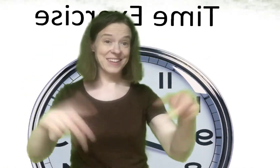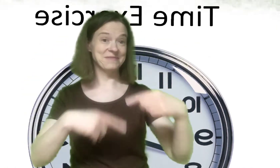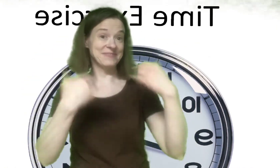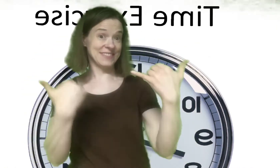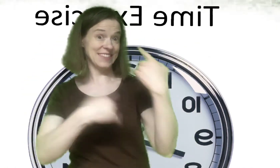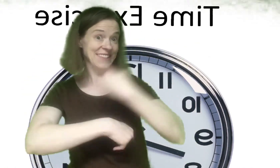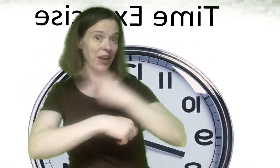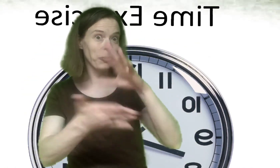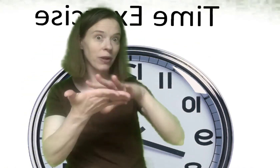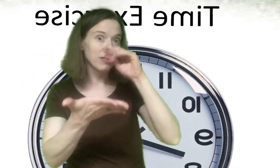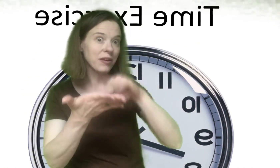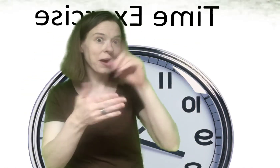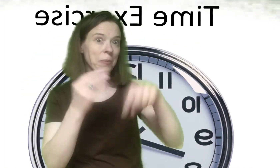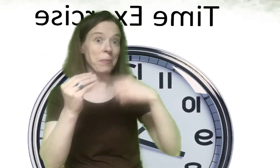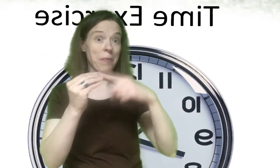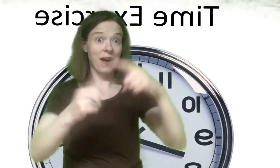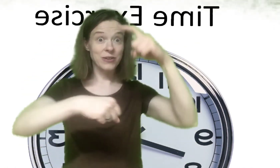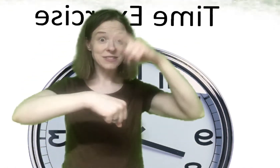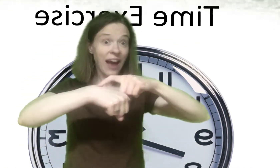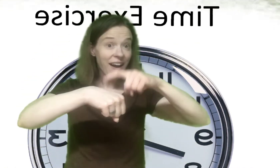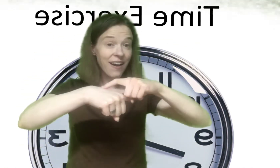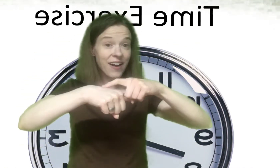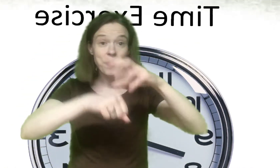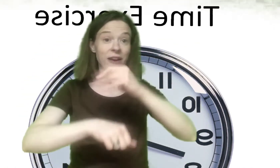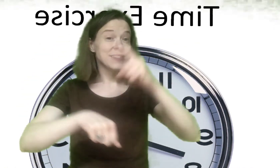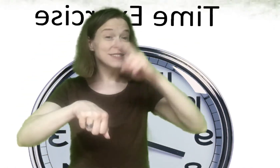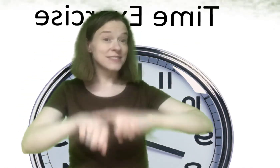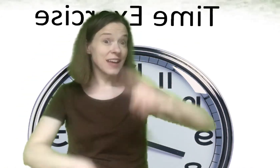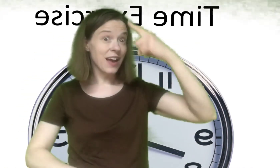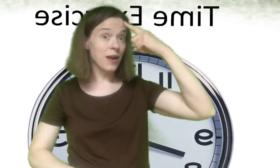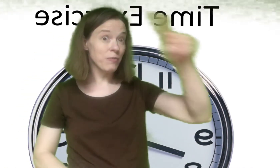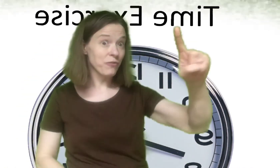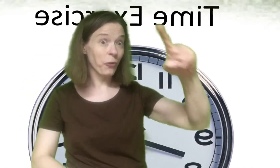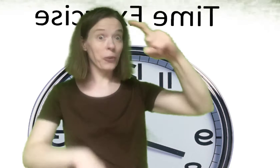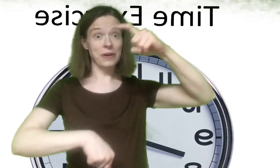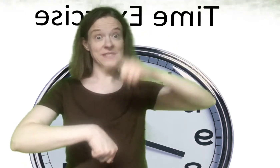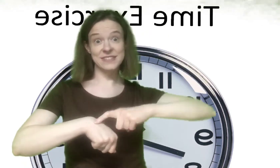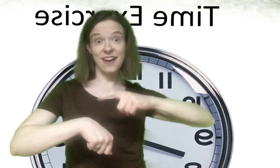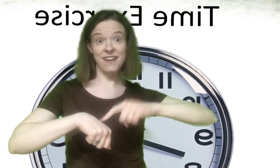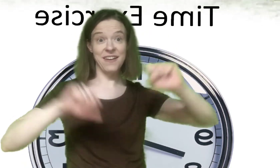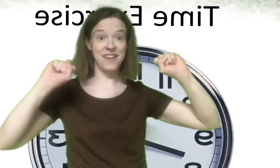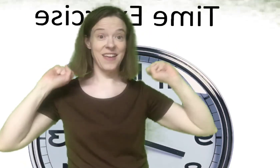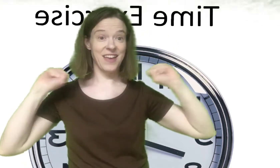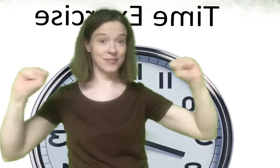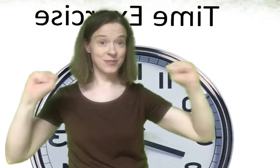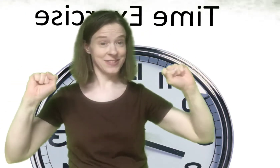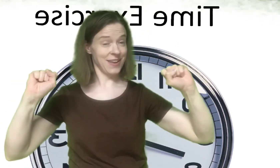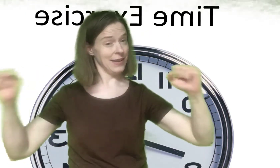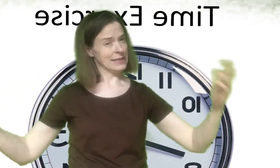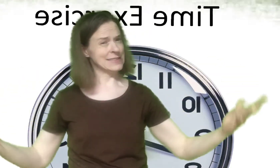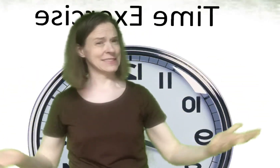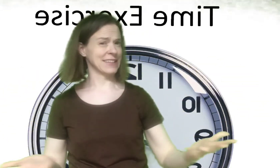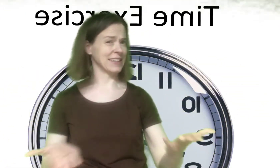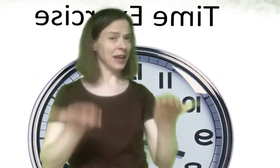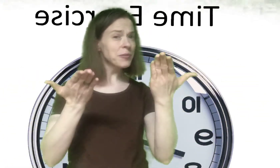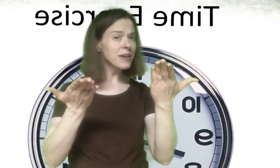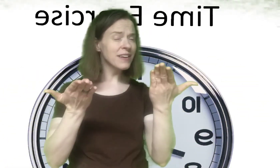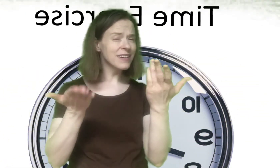Okay, now today we're learning about time, and it's time for exercising. Come on, get